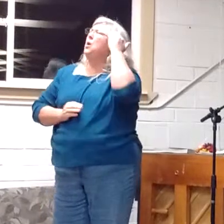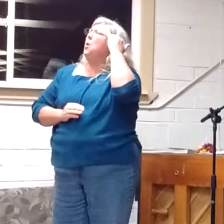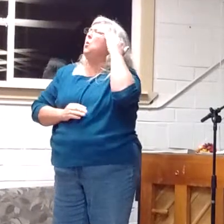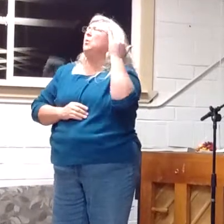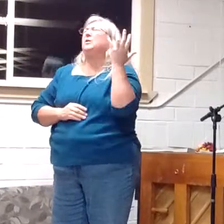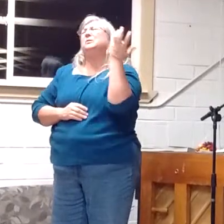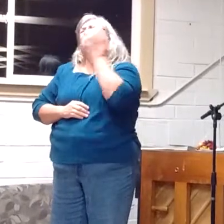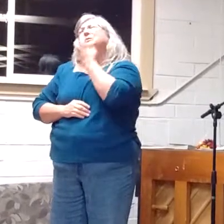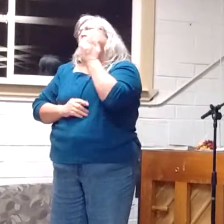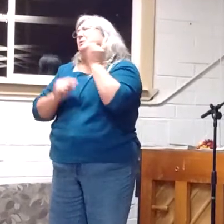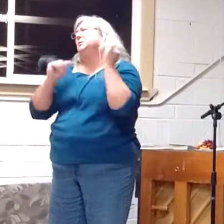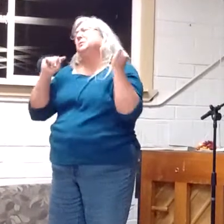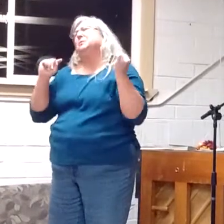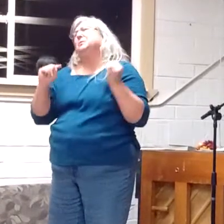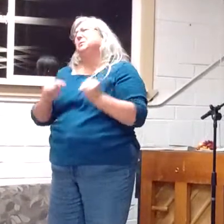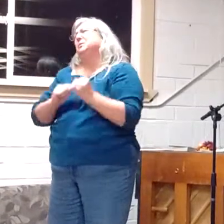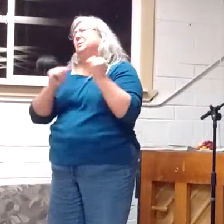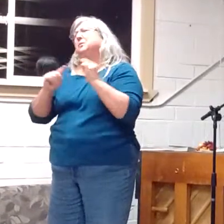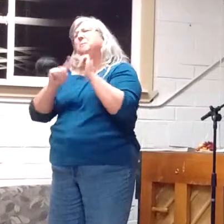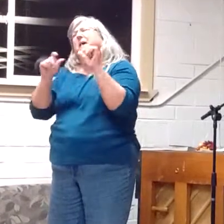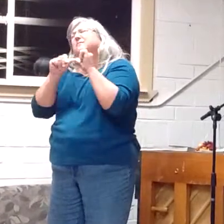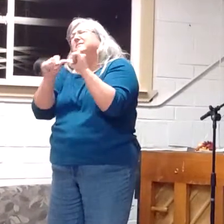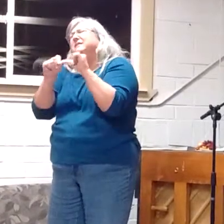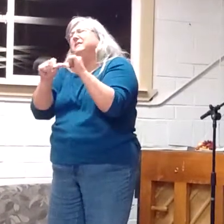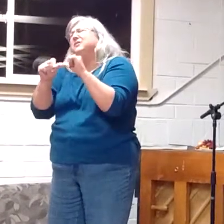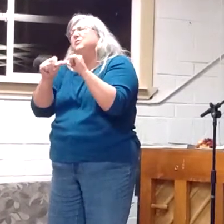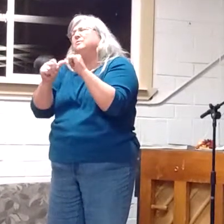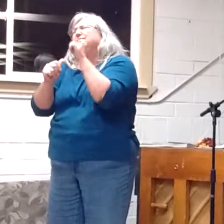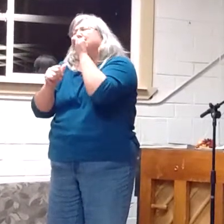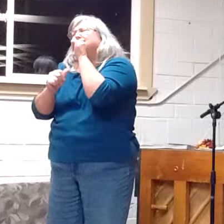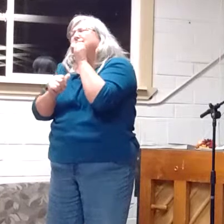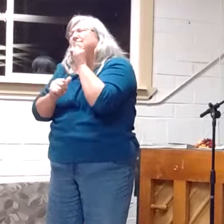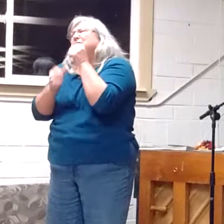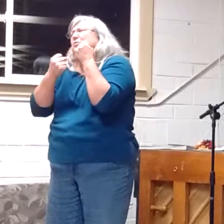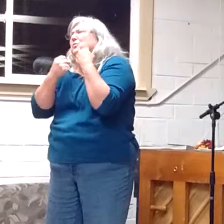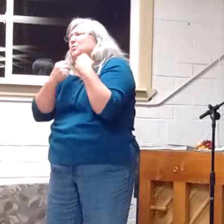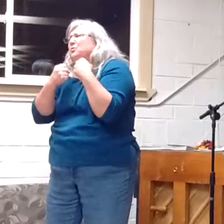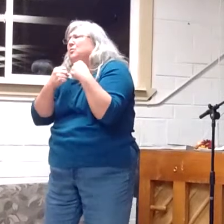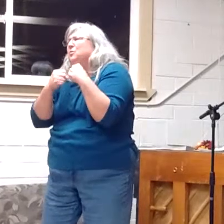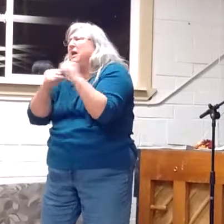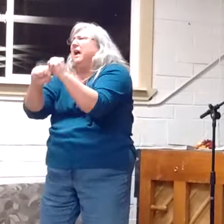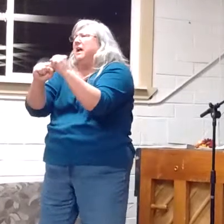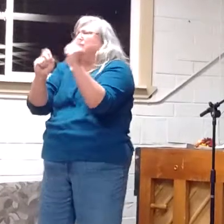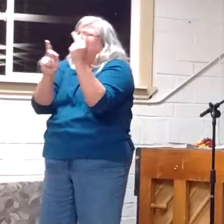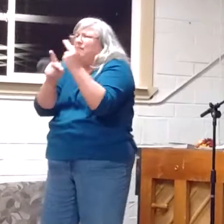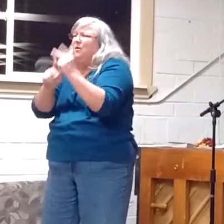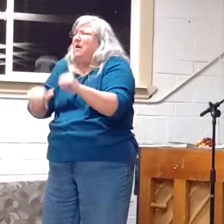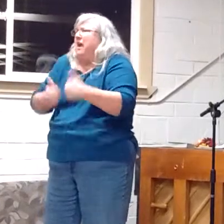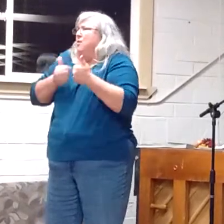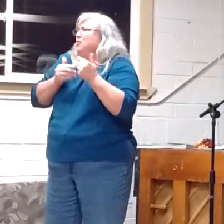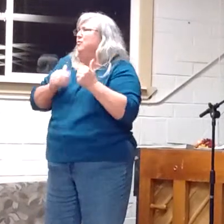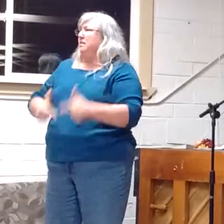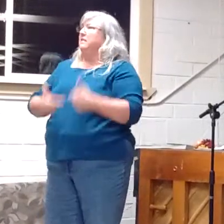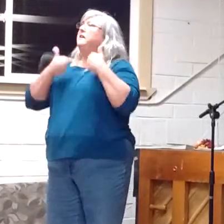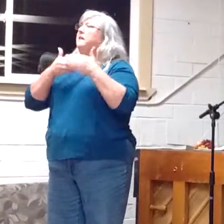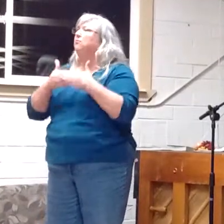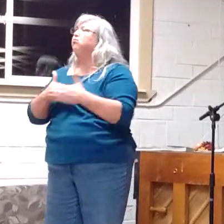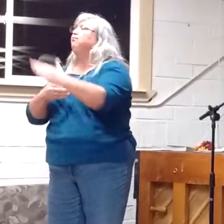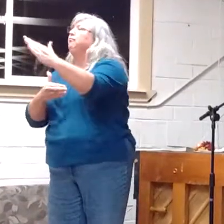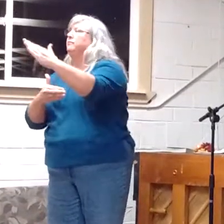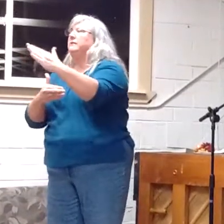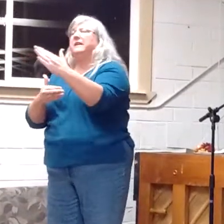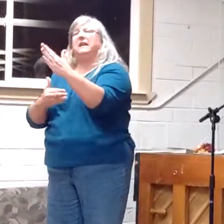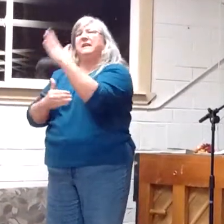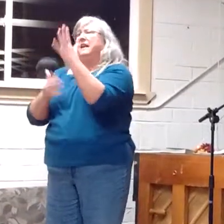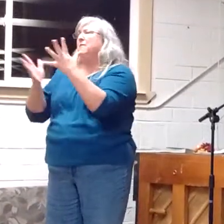strong. Please, for me, try and get along. I didn't want to leave, I never wanted